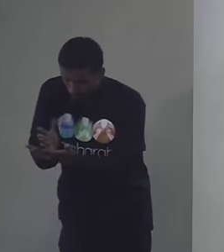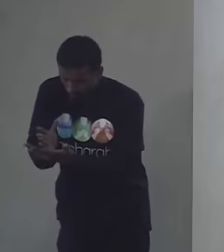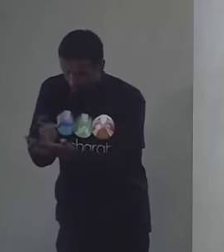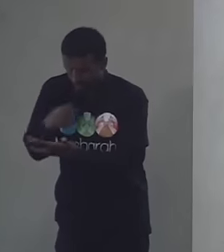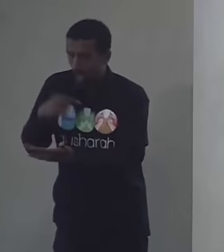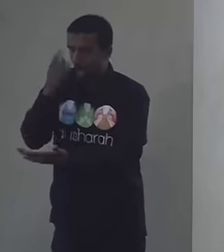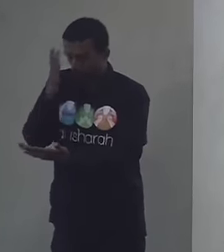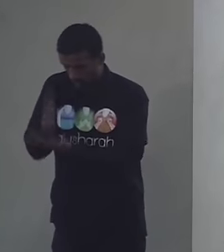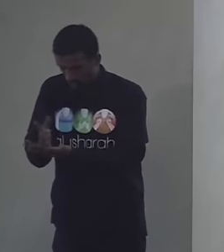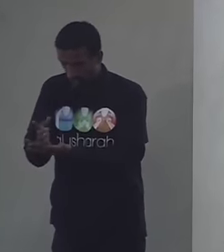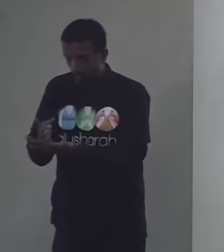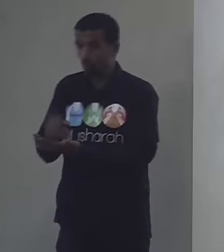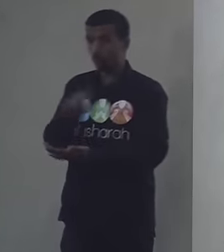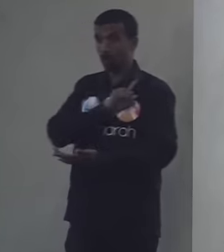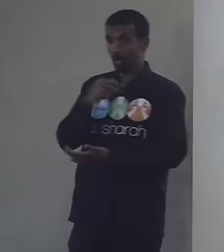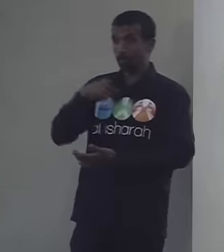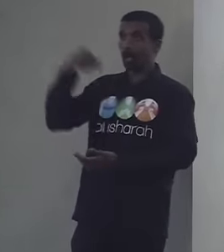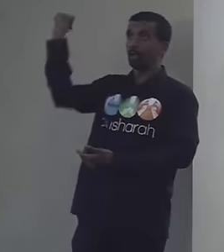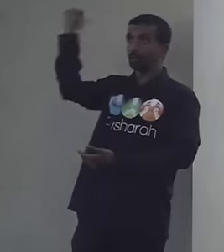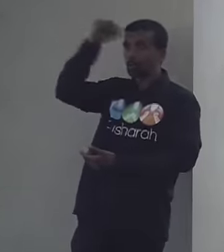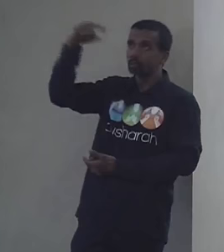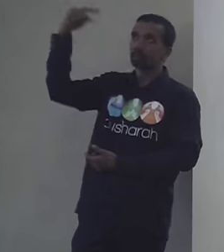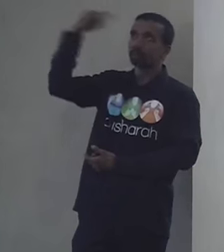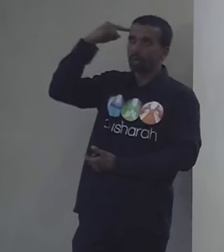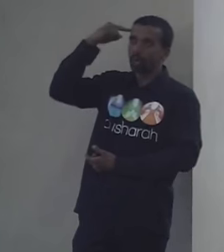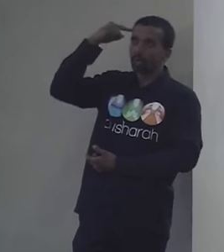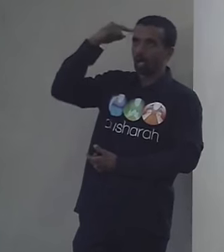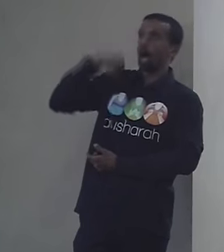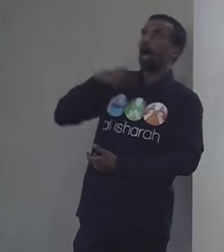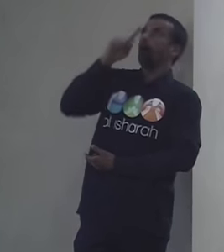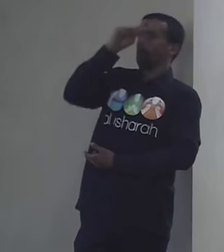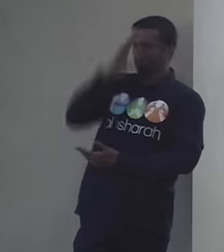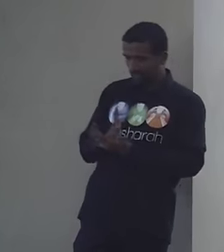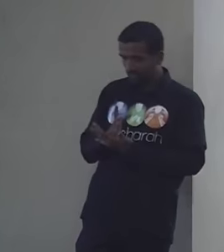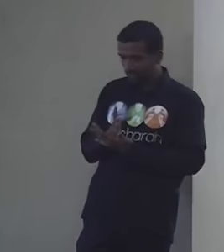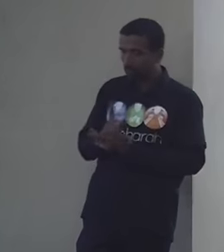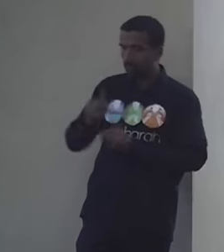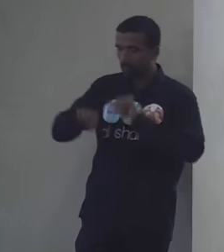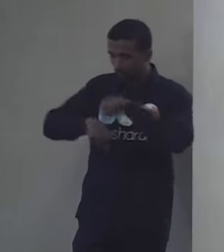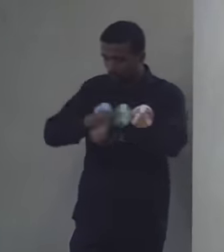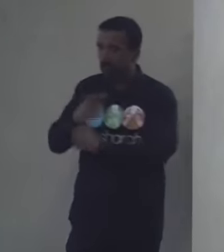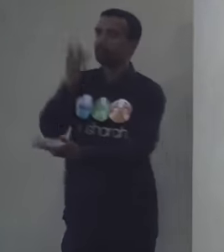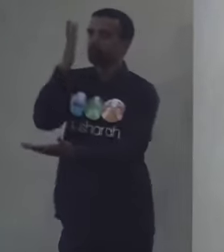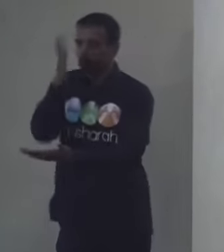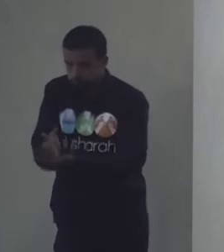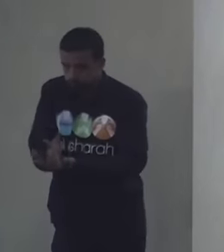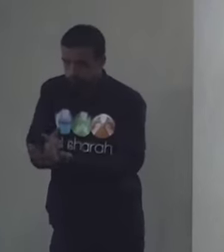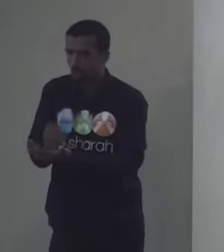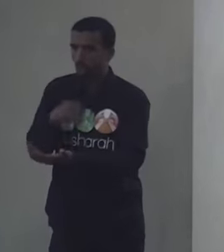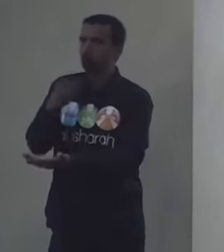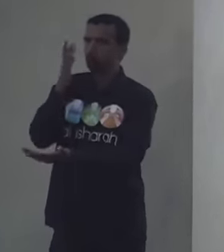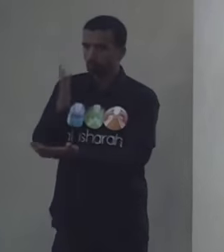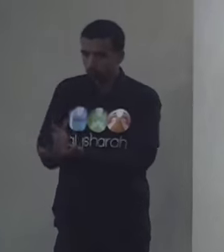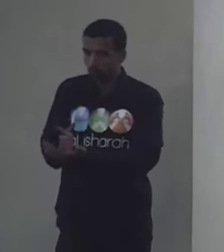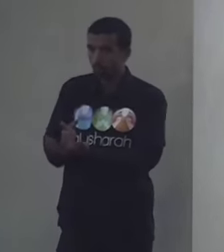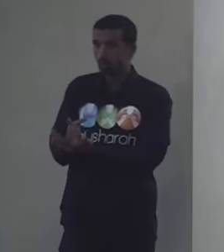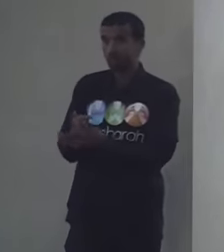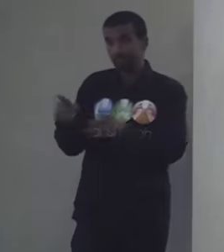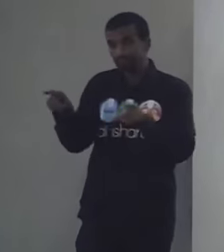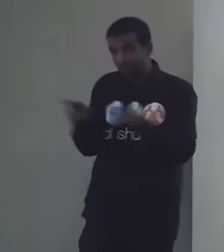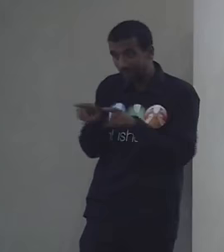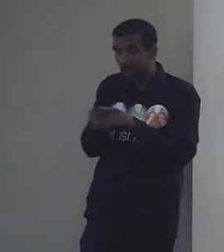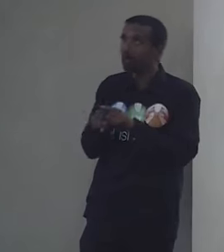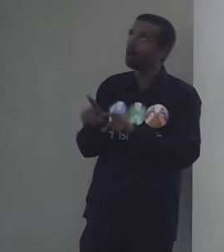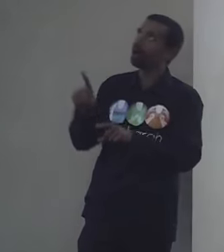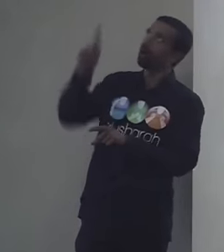conviction. Reality that leads to conviction. You get it? So now, when you say ilm al-yaqeen, Allah is saying, how come you didn't?